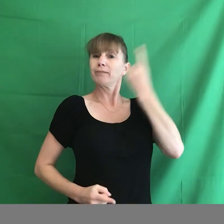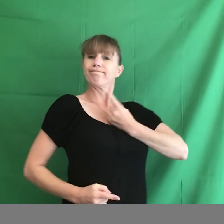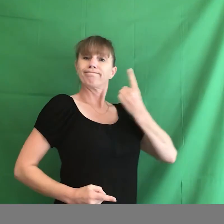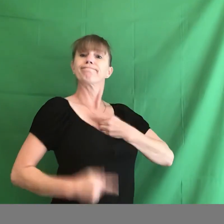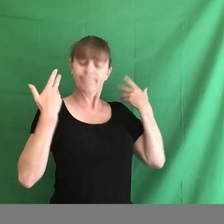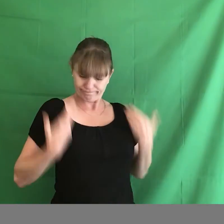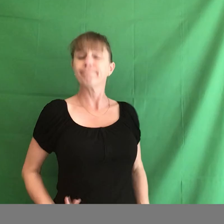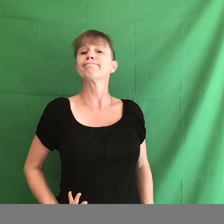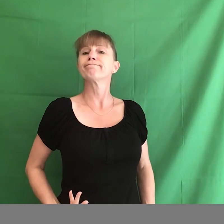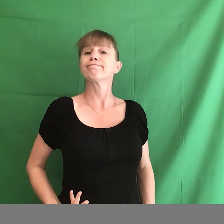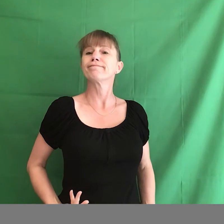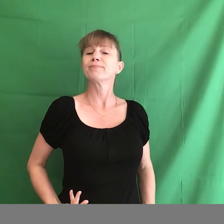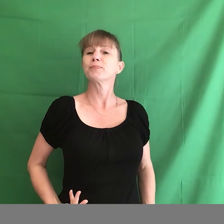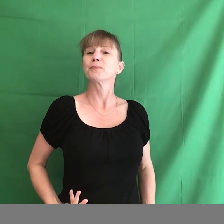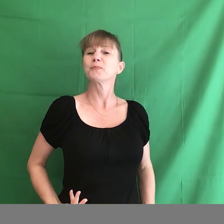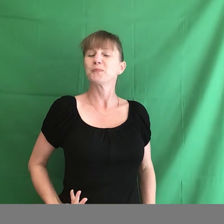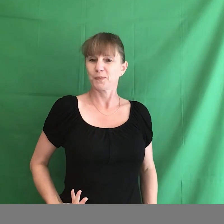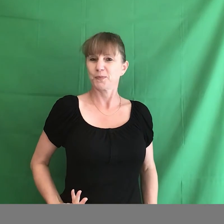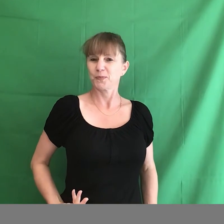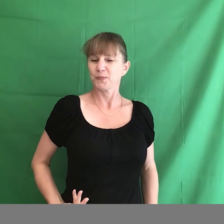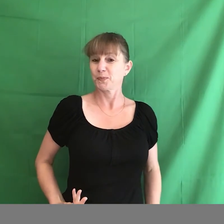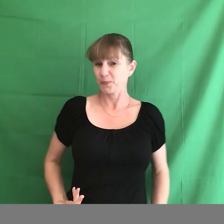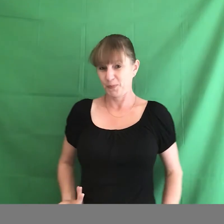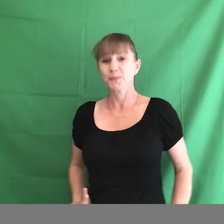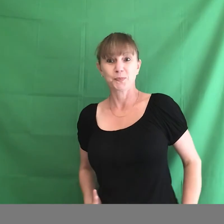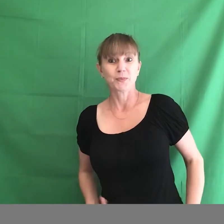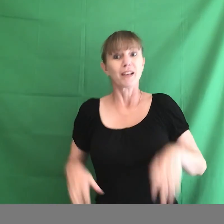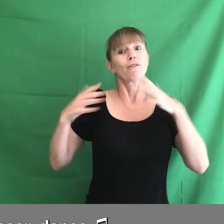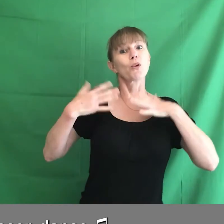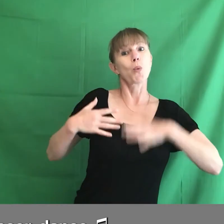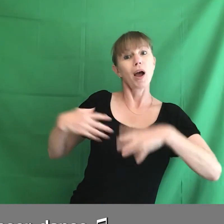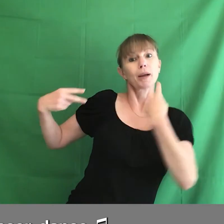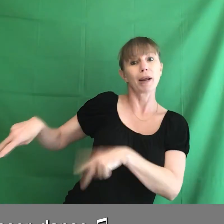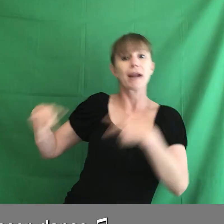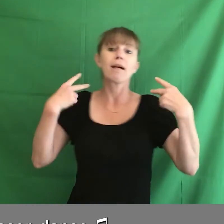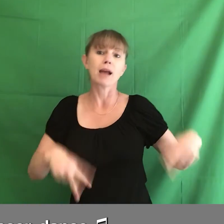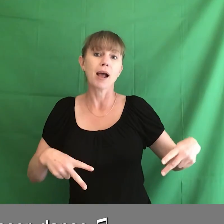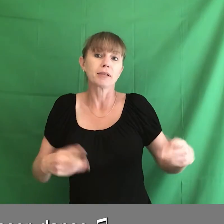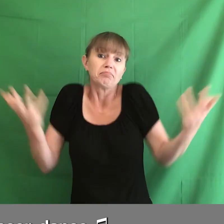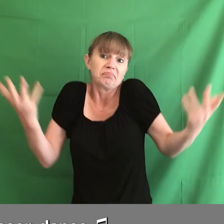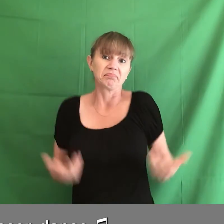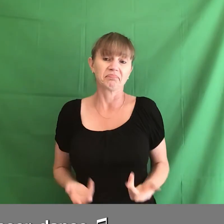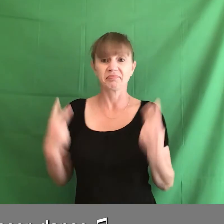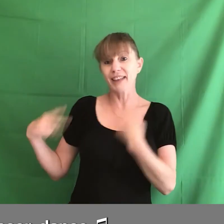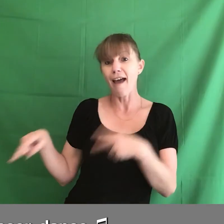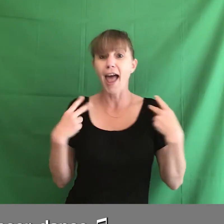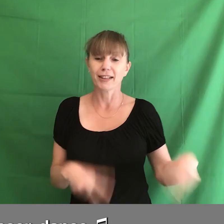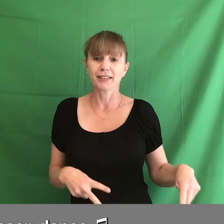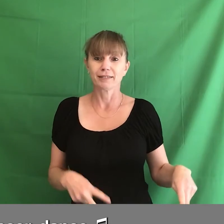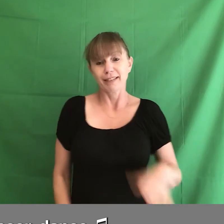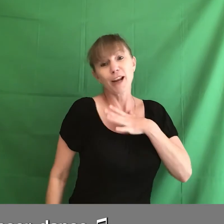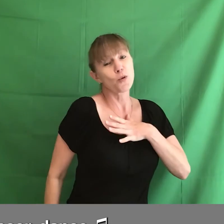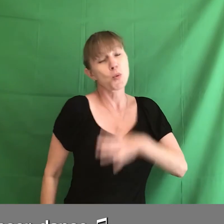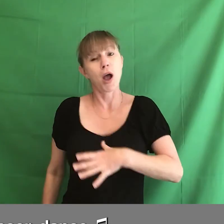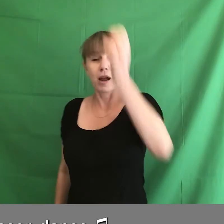be me? If you want to be a dancer, dance. Ready? If you want to be a dancer,